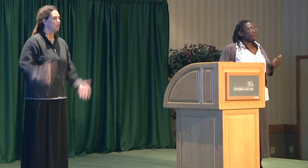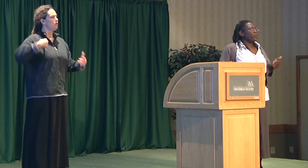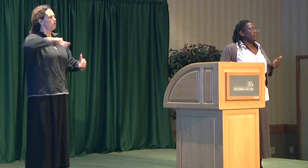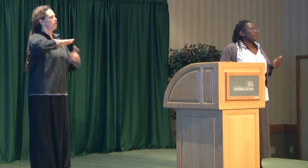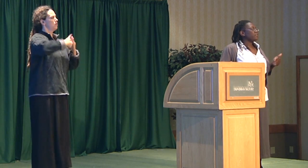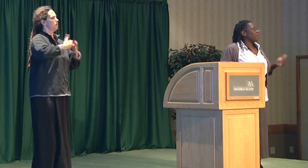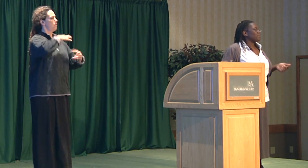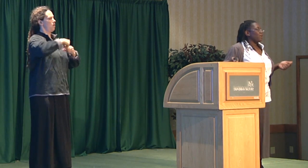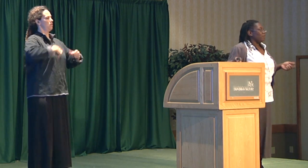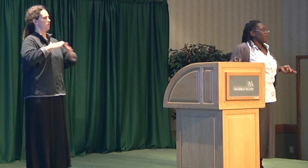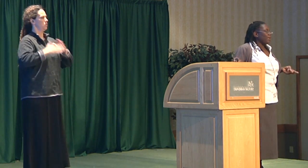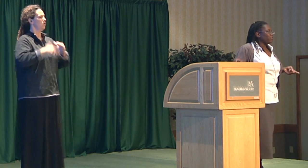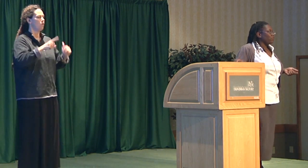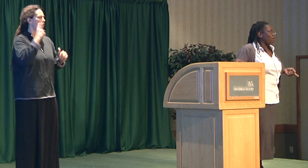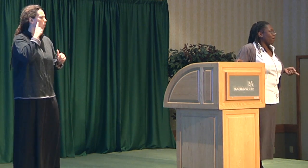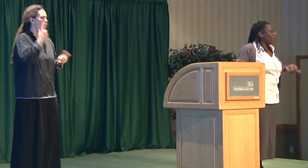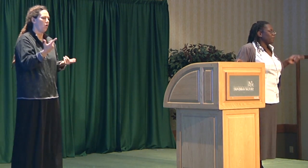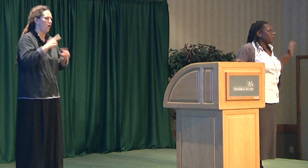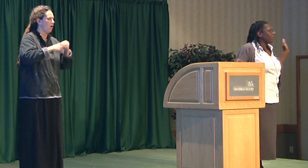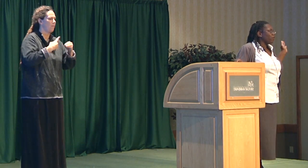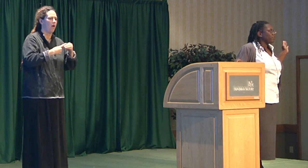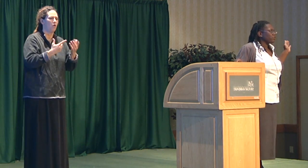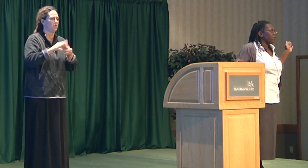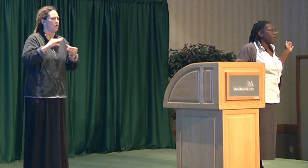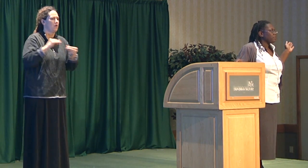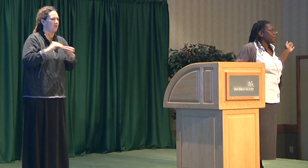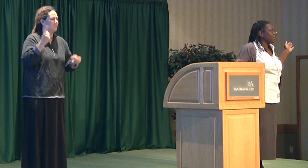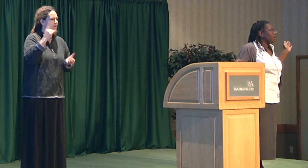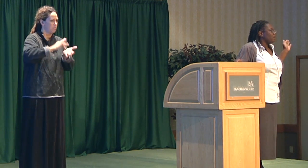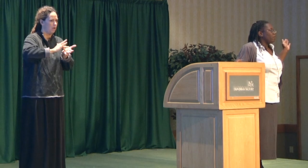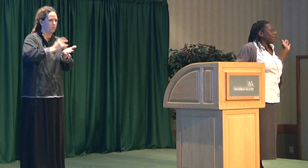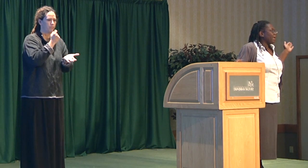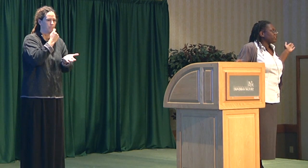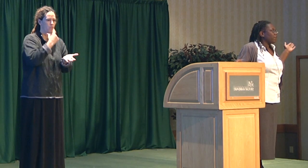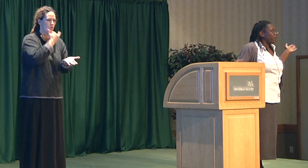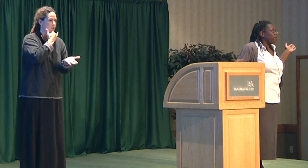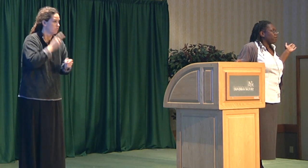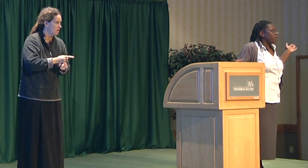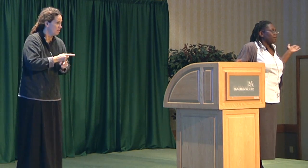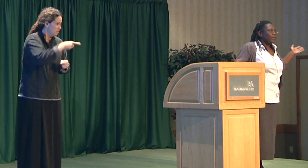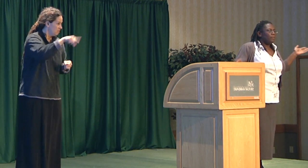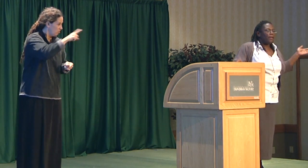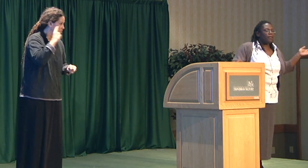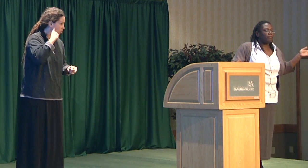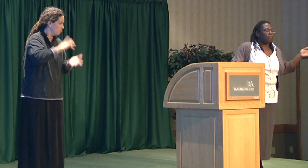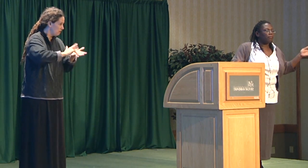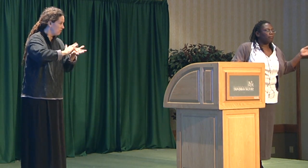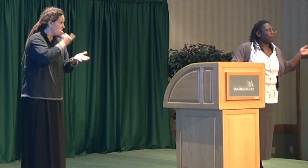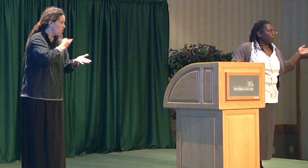heard of stories of somebody taking their medication wrong. How many people have heard of a story about somebody with a medication error?